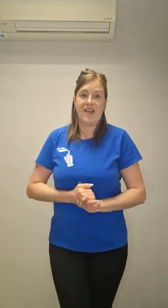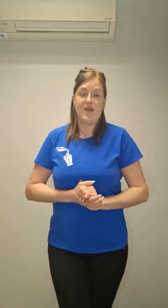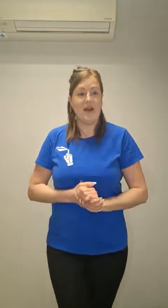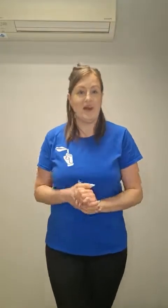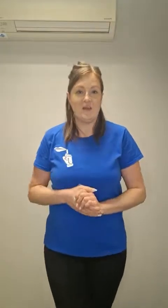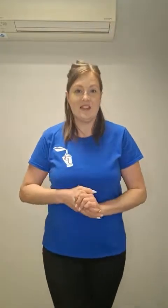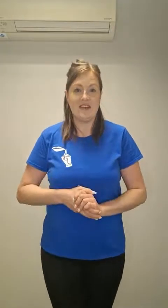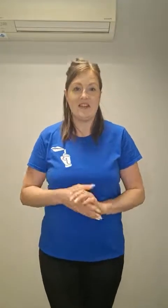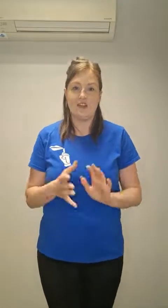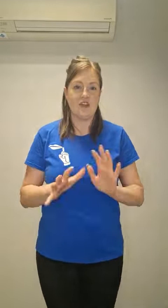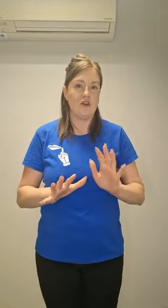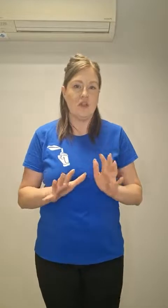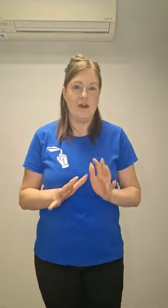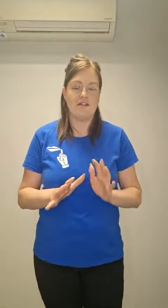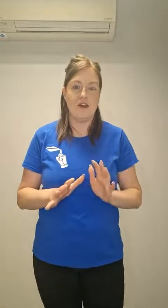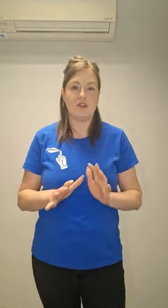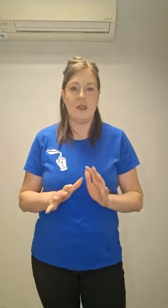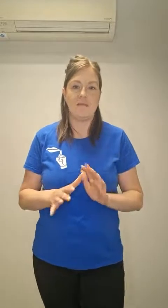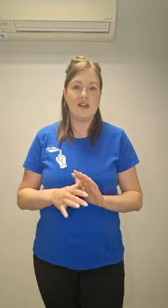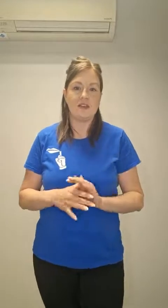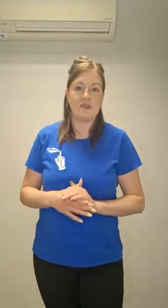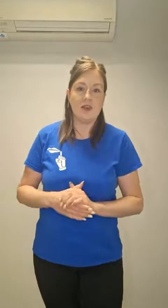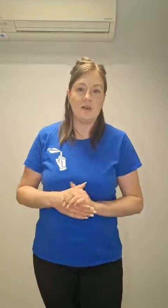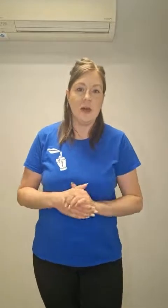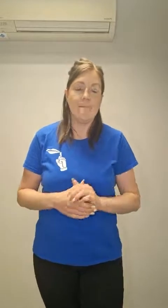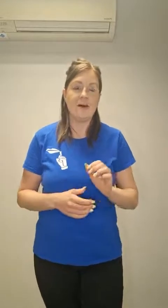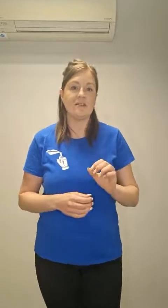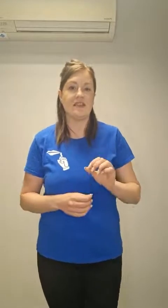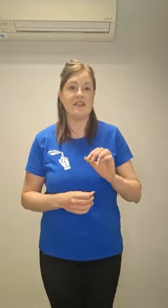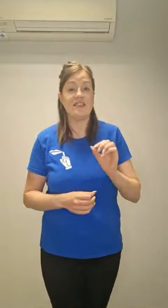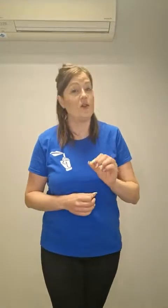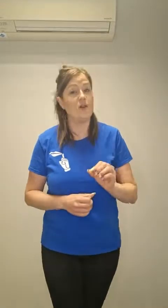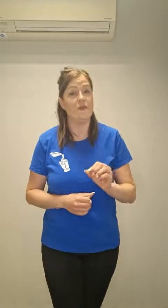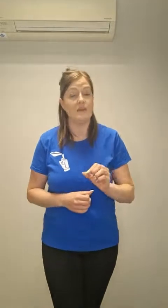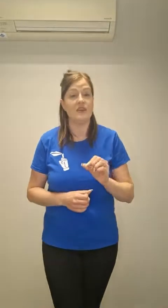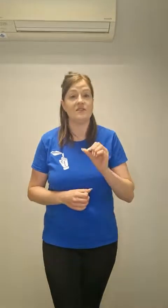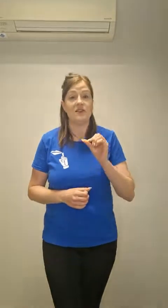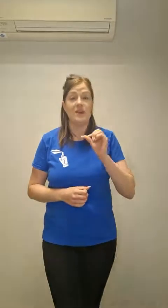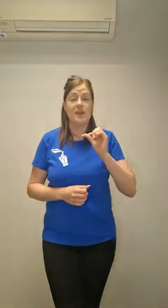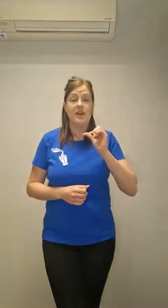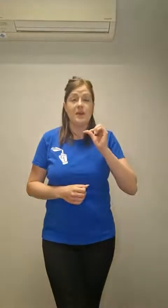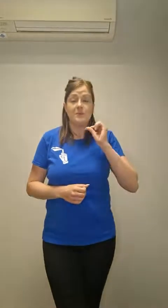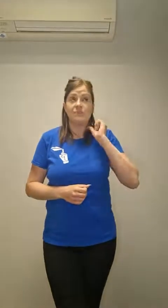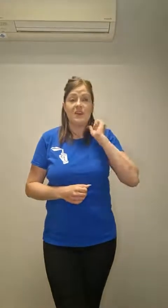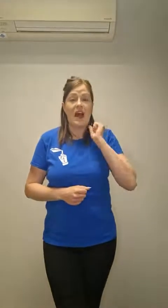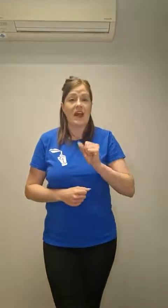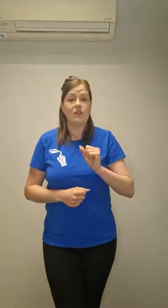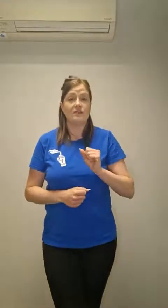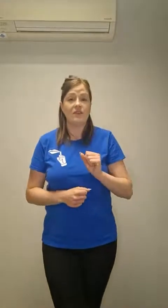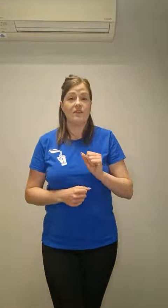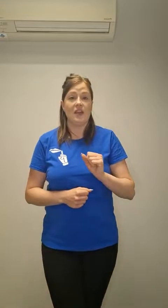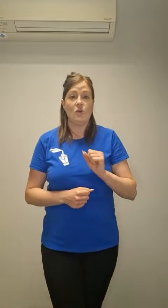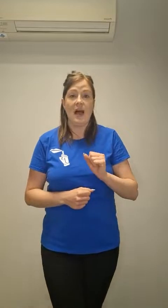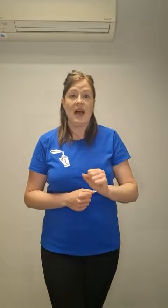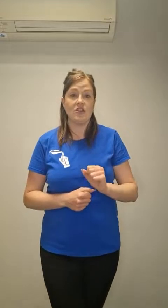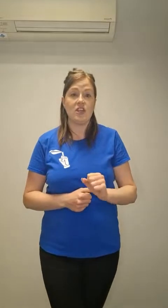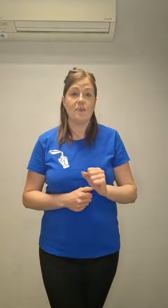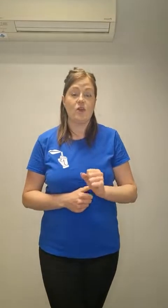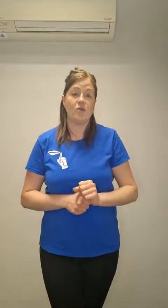quite long-winded. It should only be about 5 or 10 minutes or so, but stick with me, because the accuracy of getting your hand shape